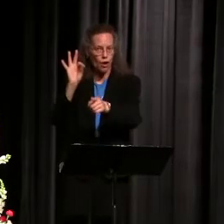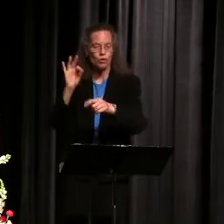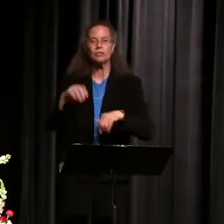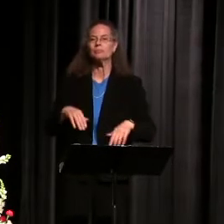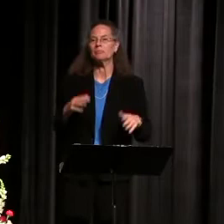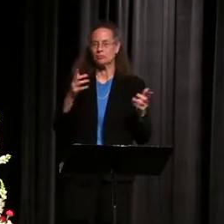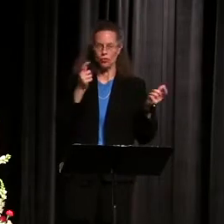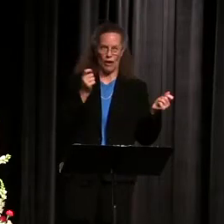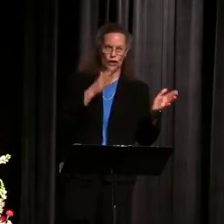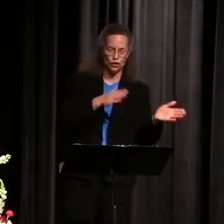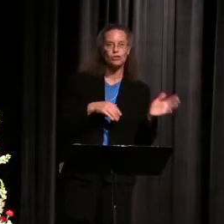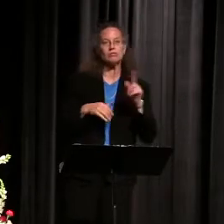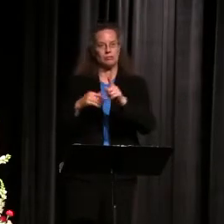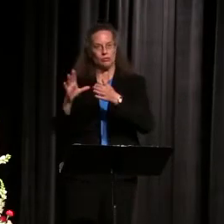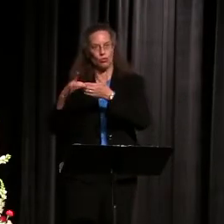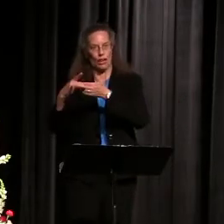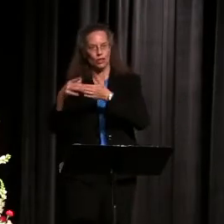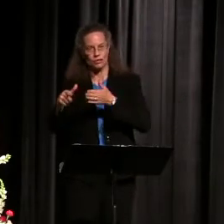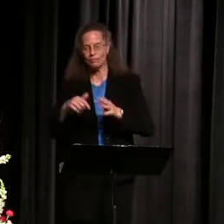Jeffers.